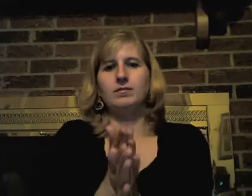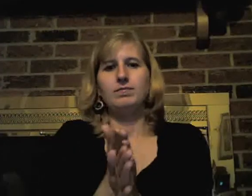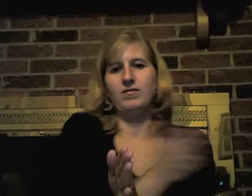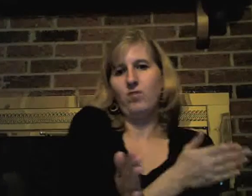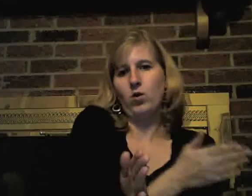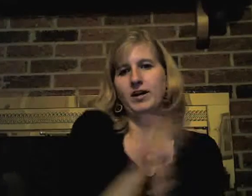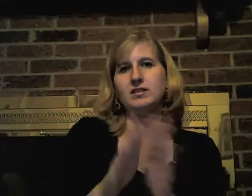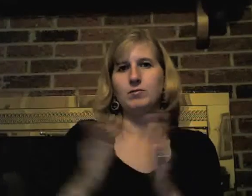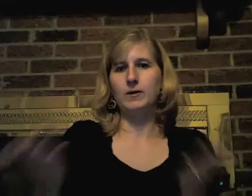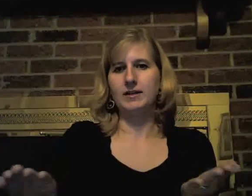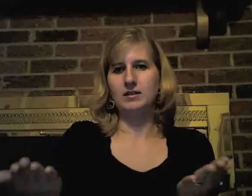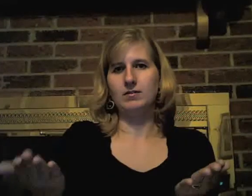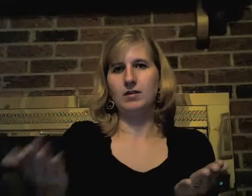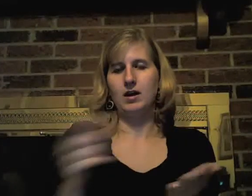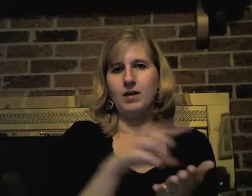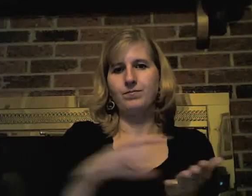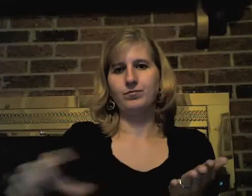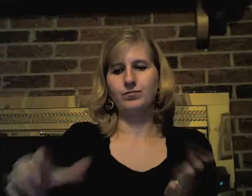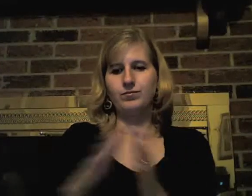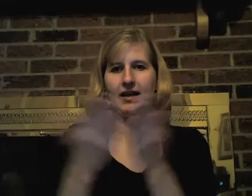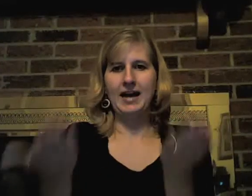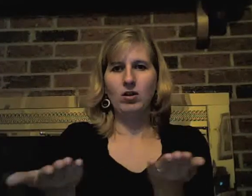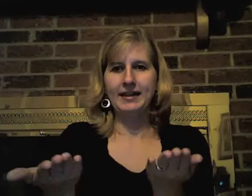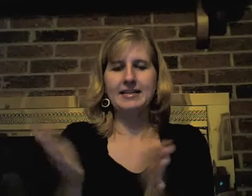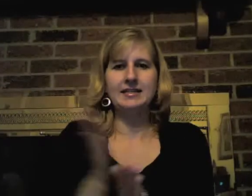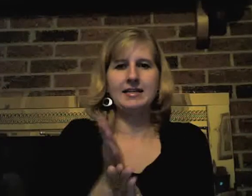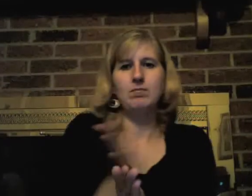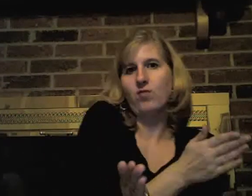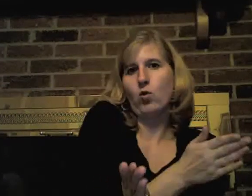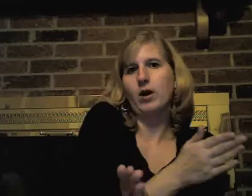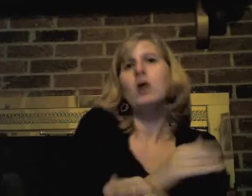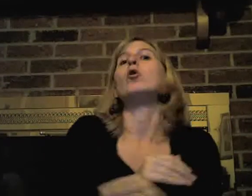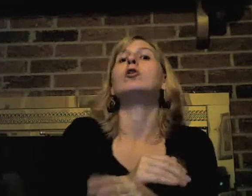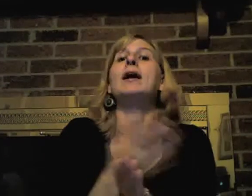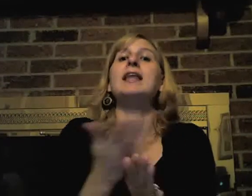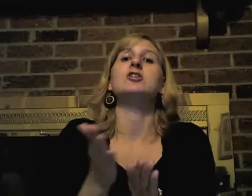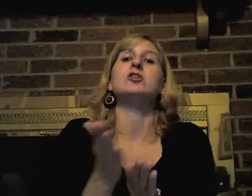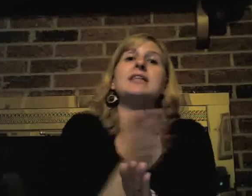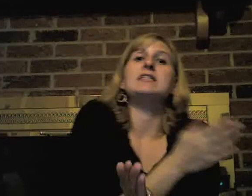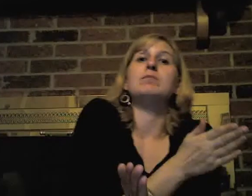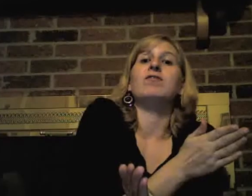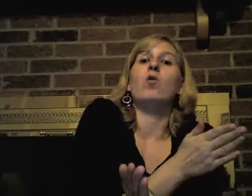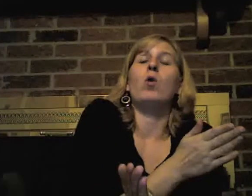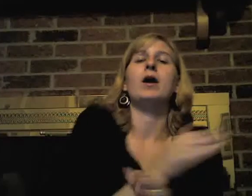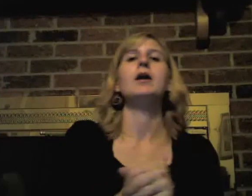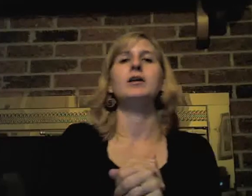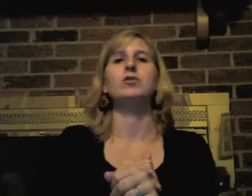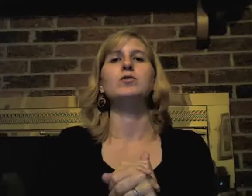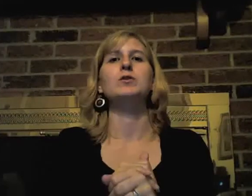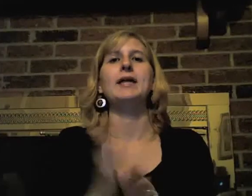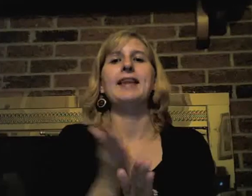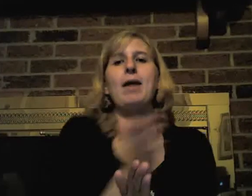because the book is laid out like this, and then before, or chronological dates before, you would do it like that, before,